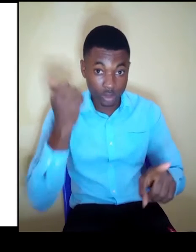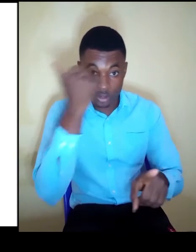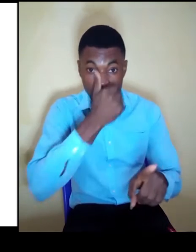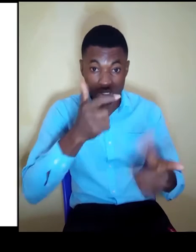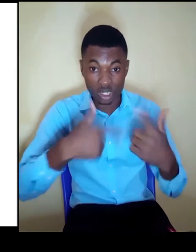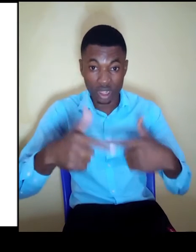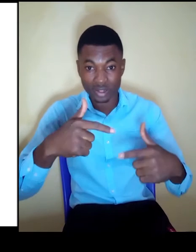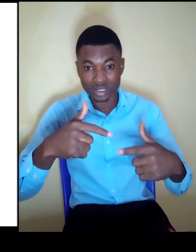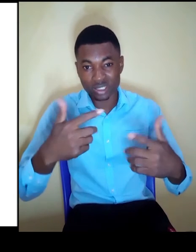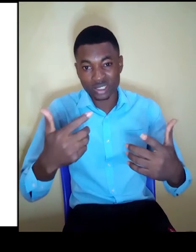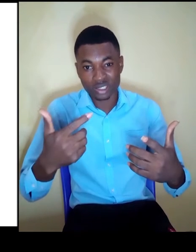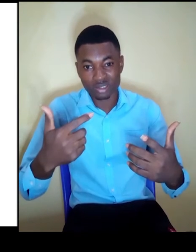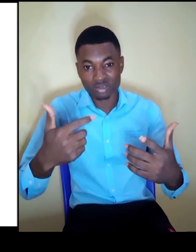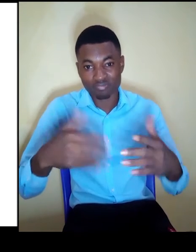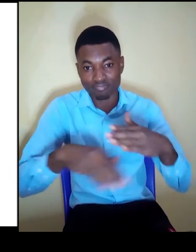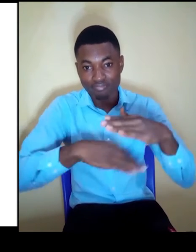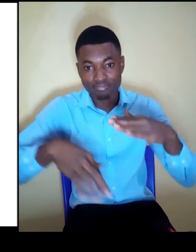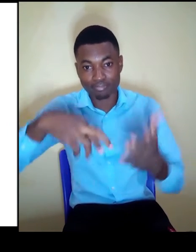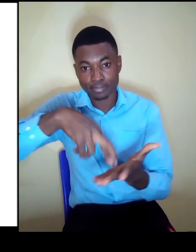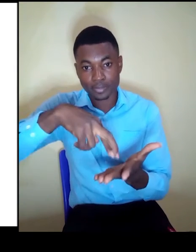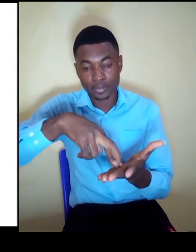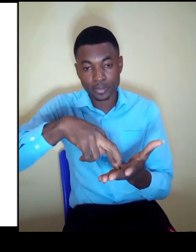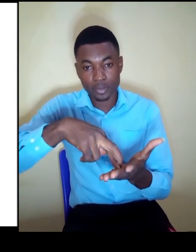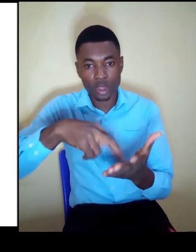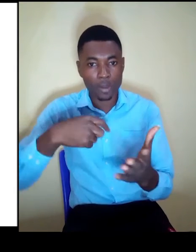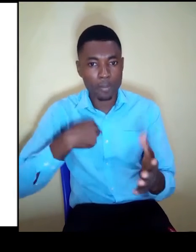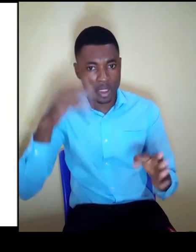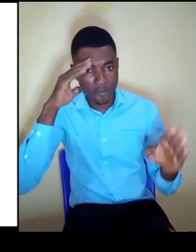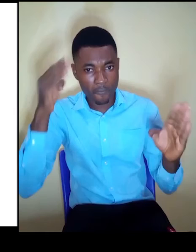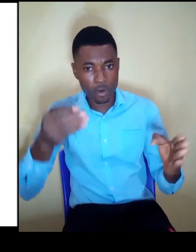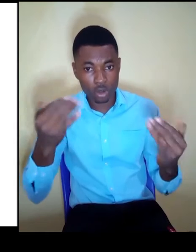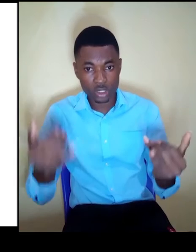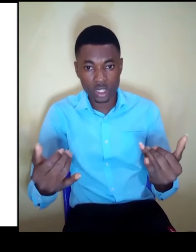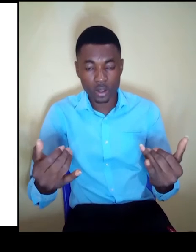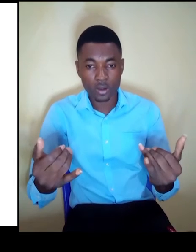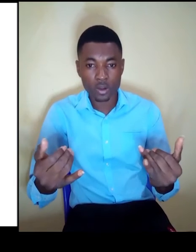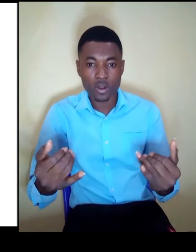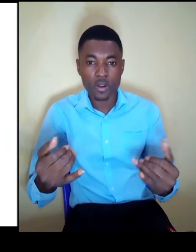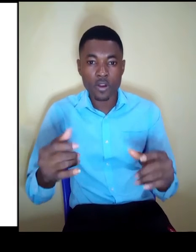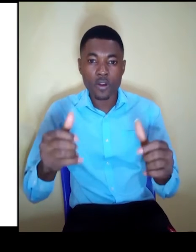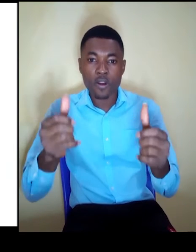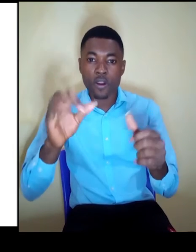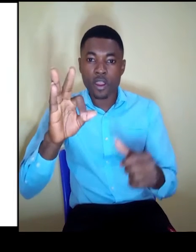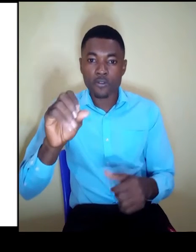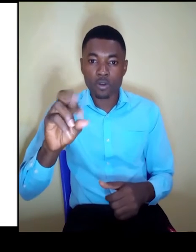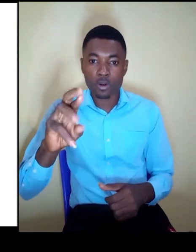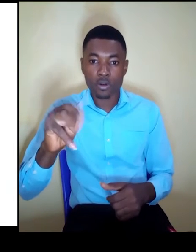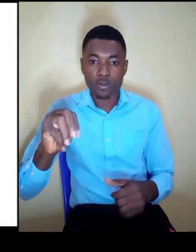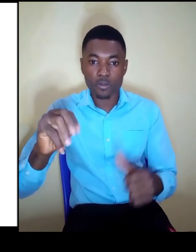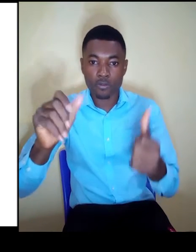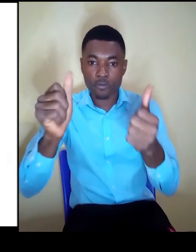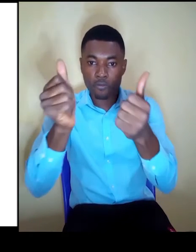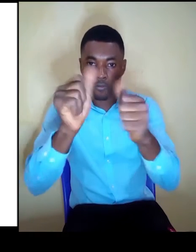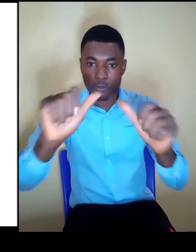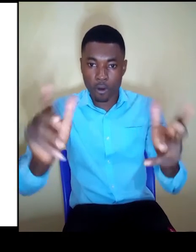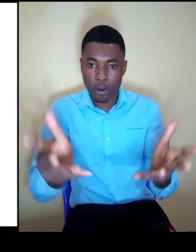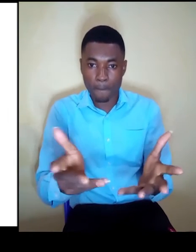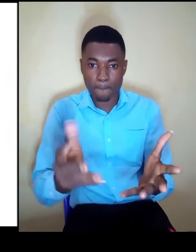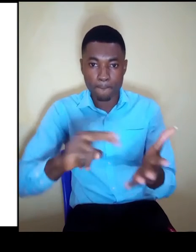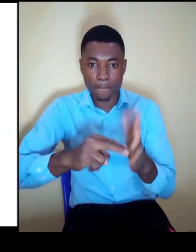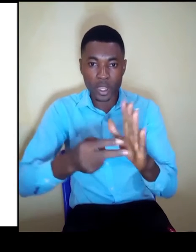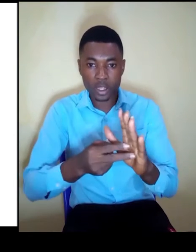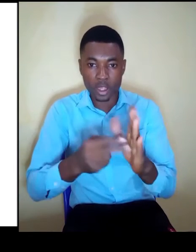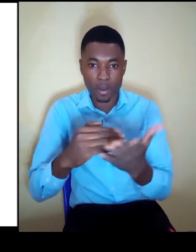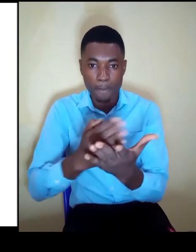underrepresented. So in my talk today, I'll focus on form meaning mapping relationship in sign languages, also known